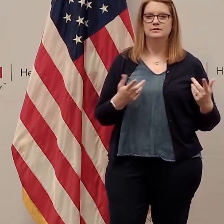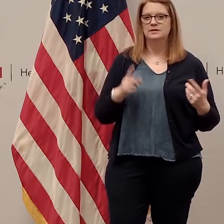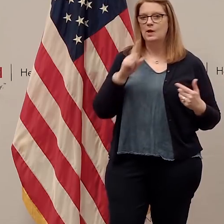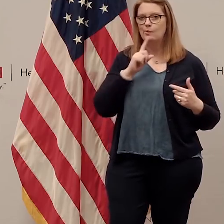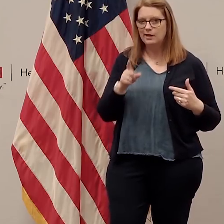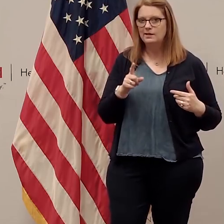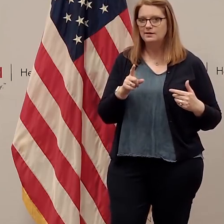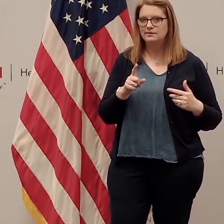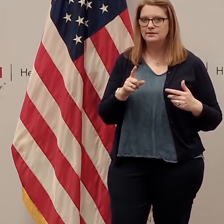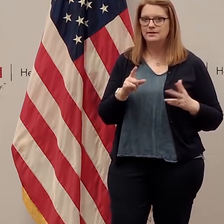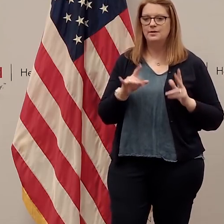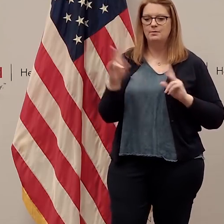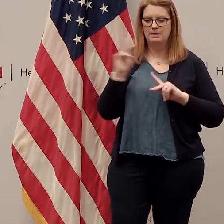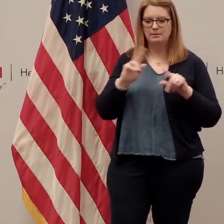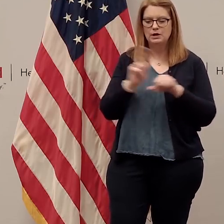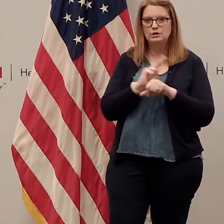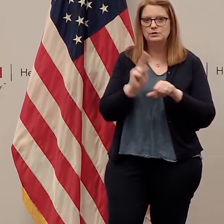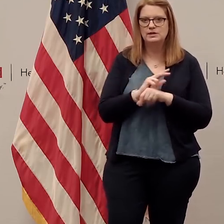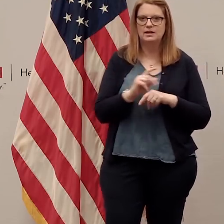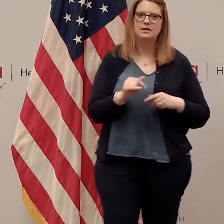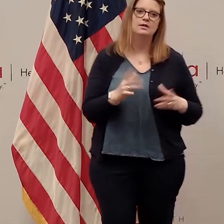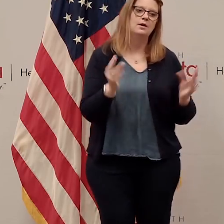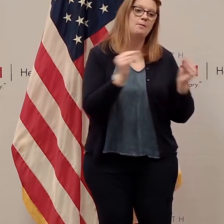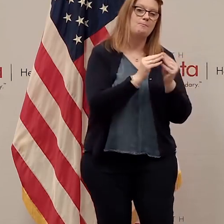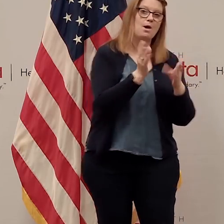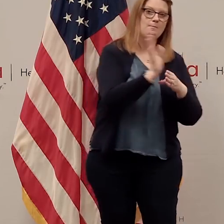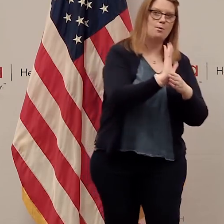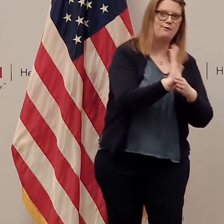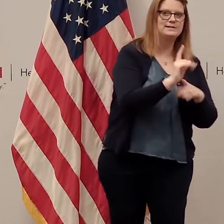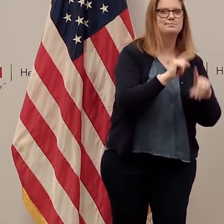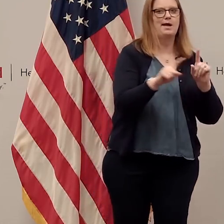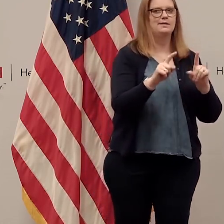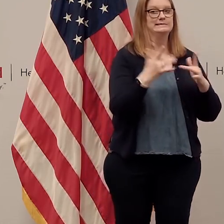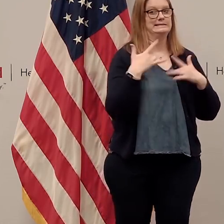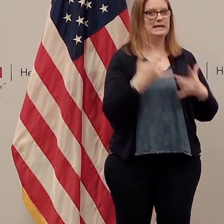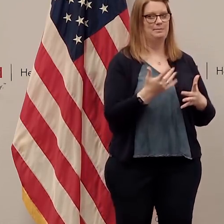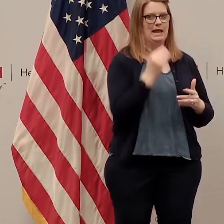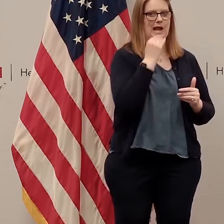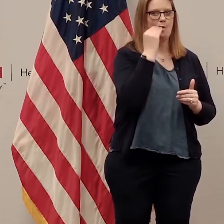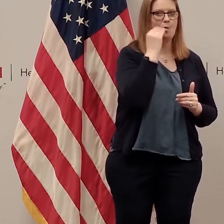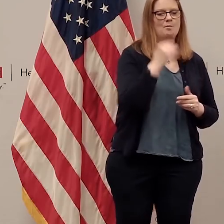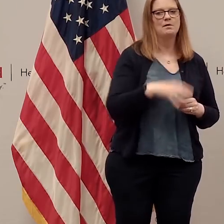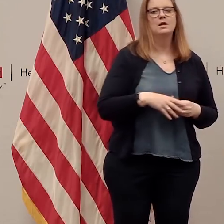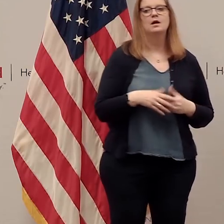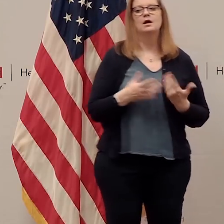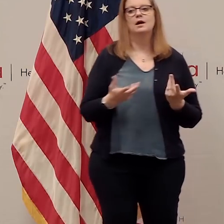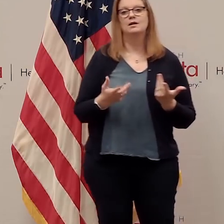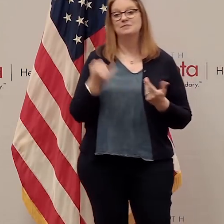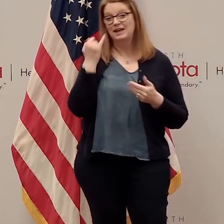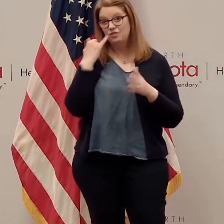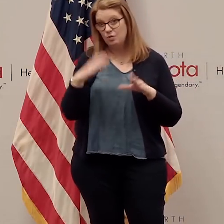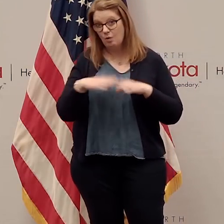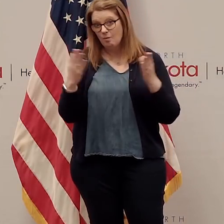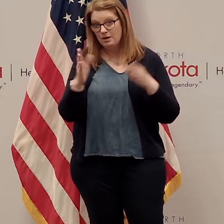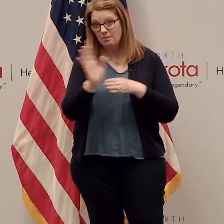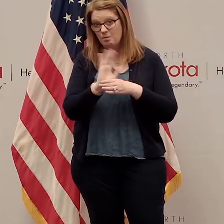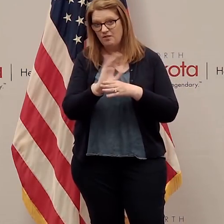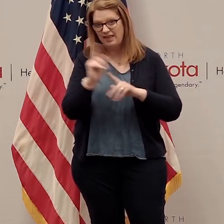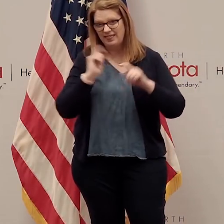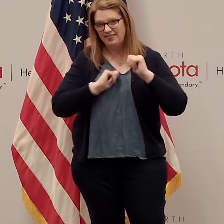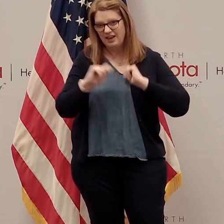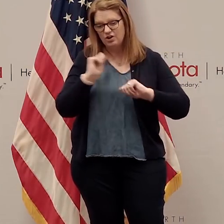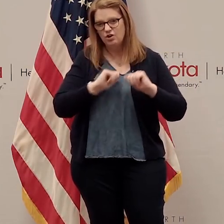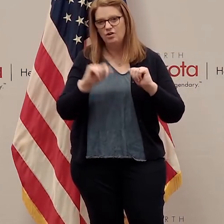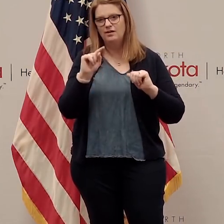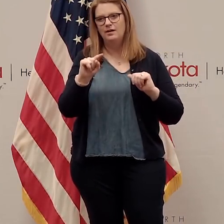terms of how people consume. People are consuming more movies than ever, but they're doing it from home. But I would say if you did open up a movie theater, if any of you've ever gone